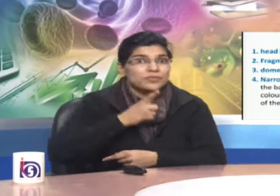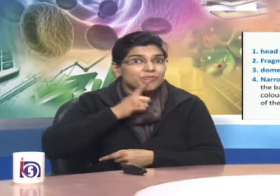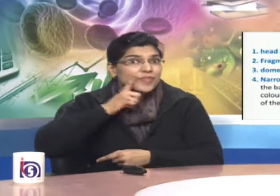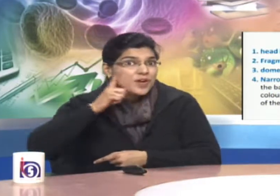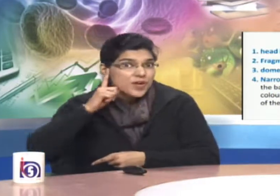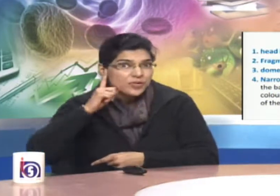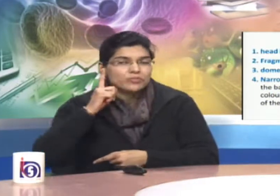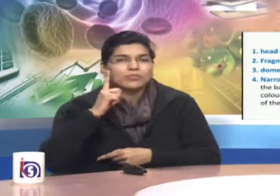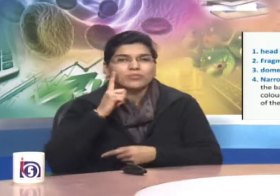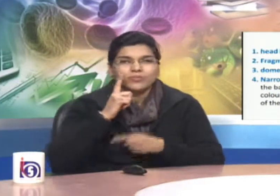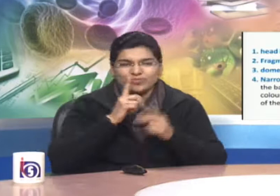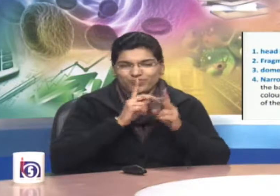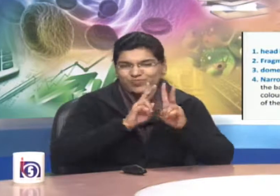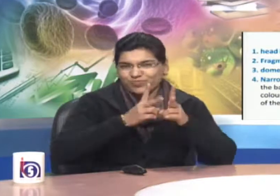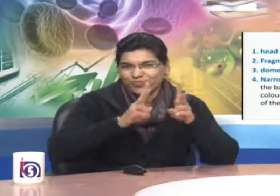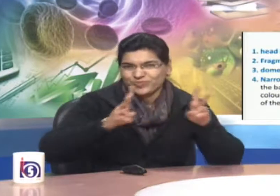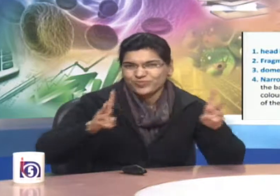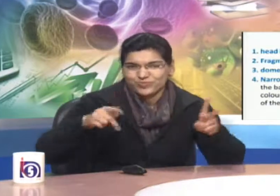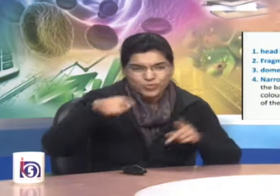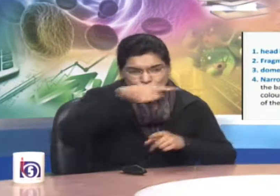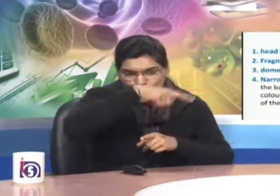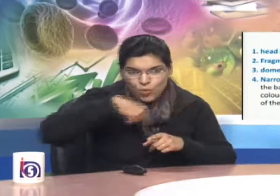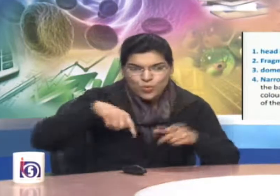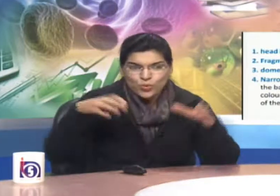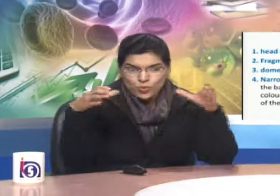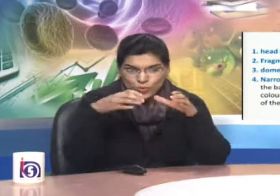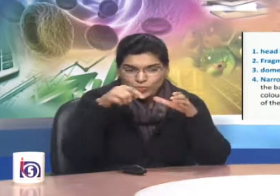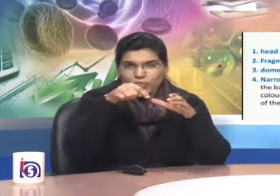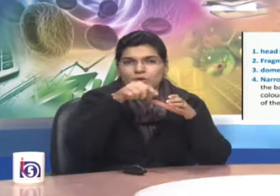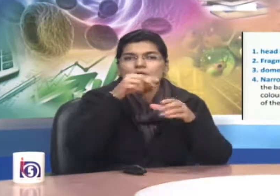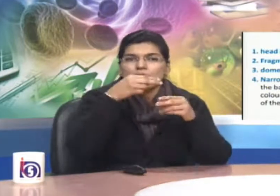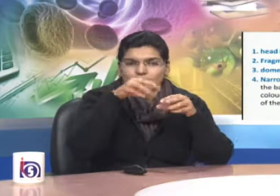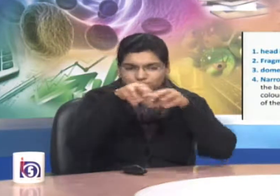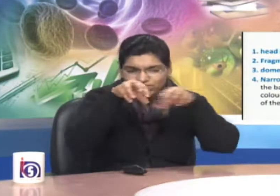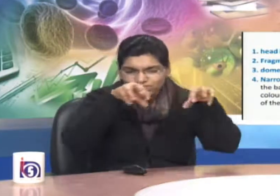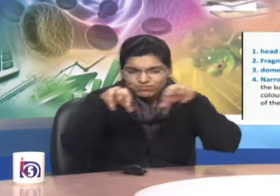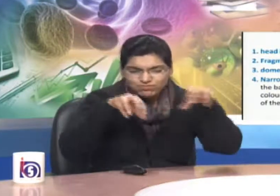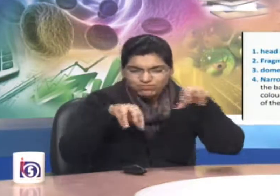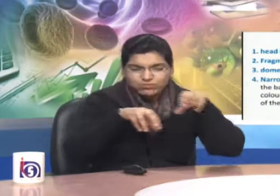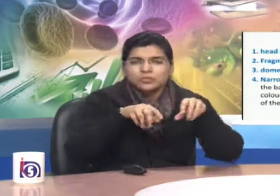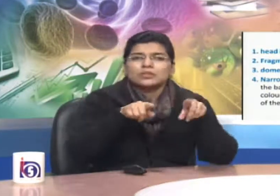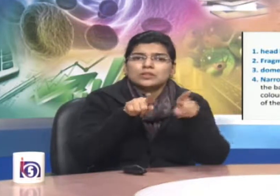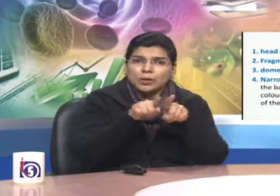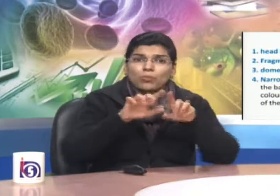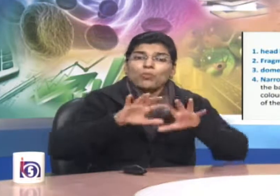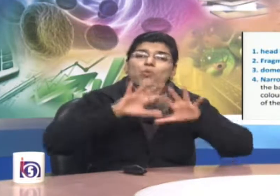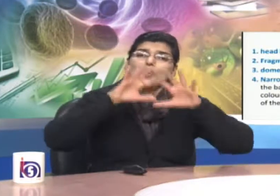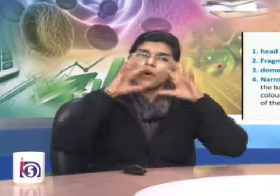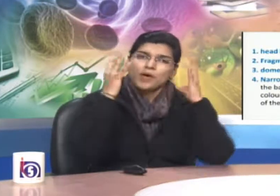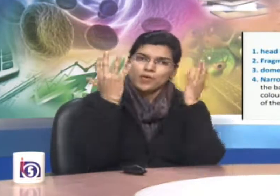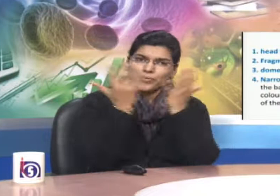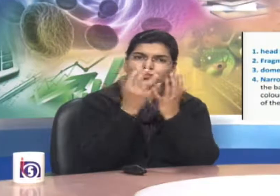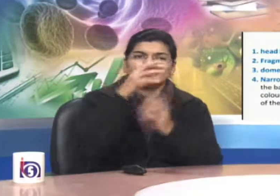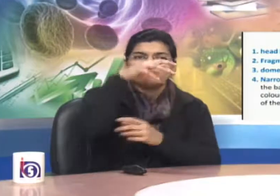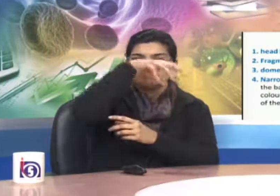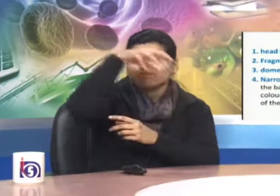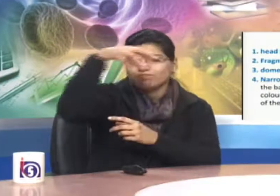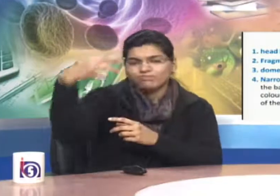and color in the society between countries of the world.